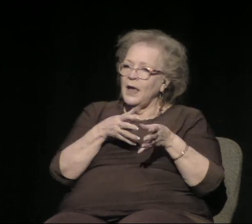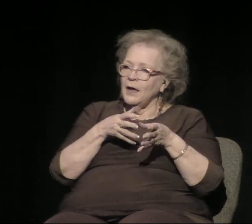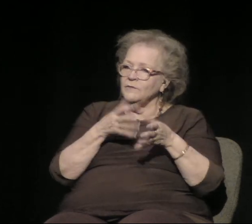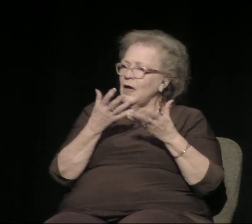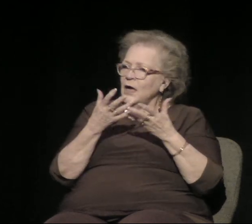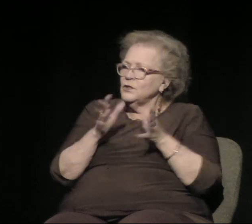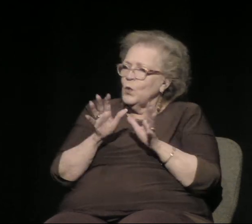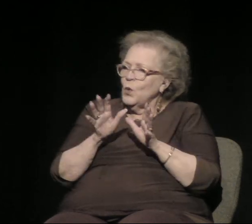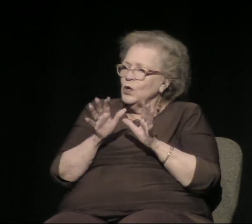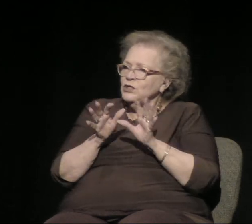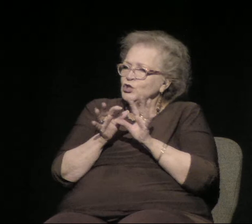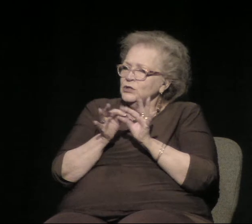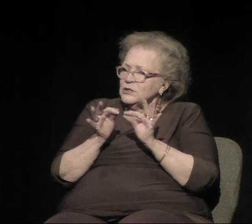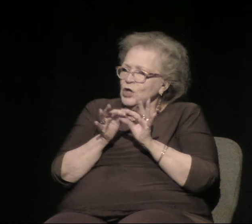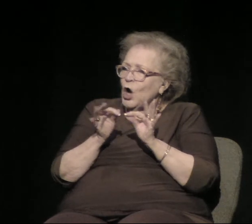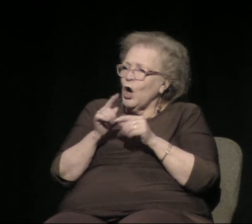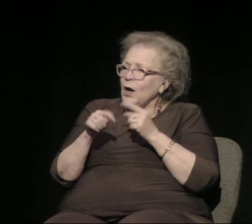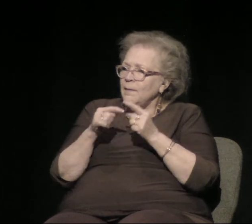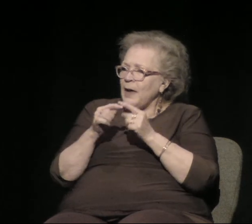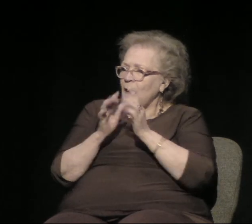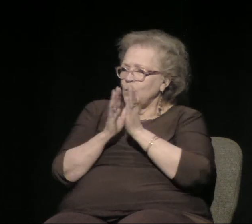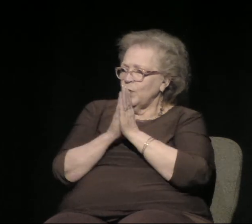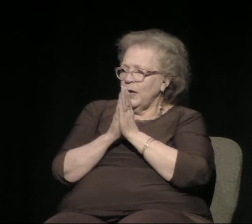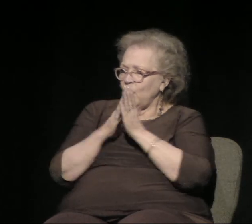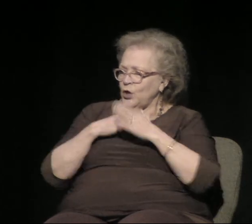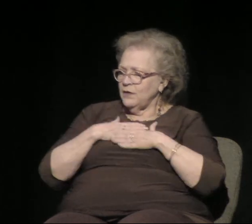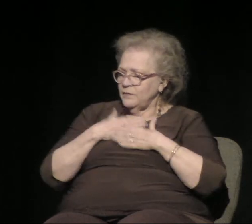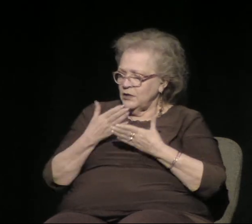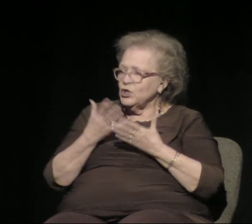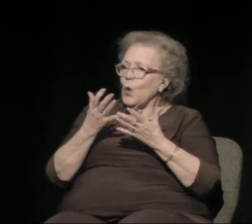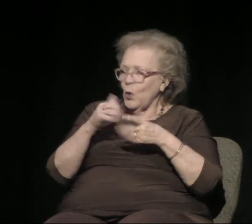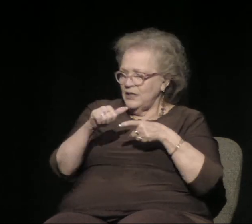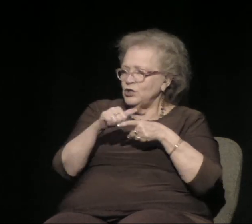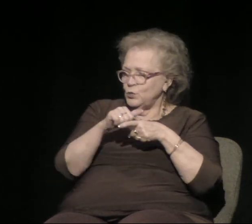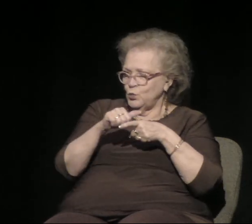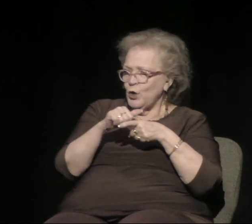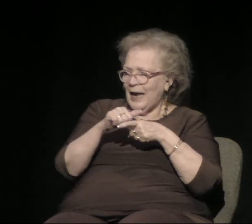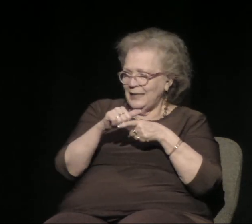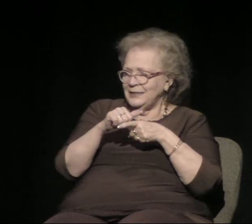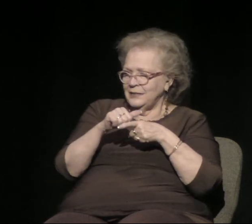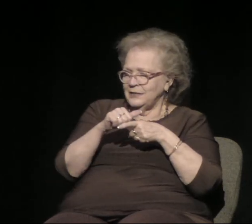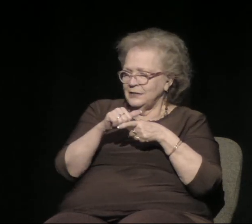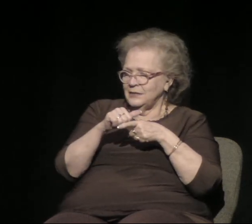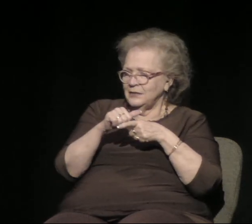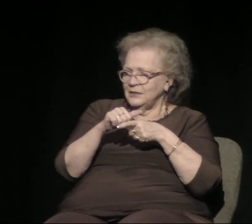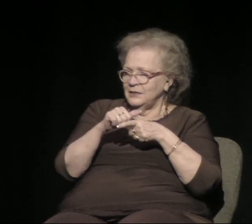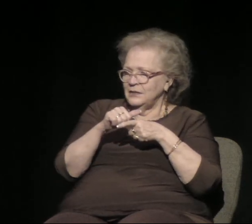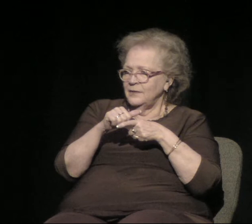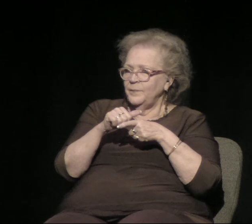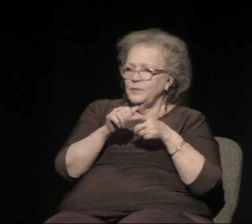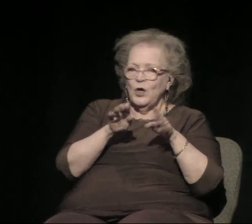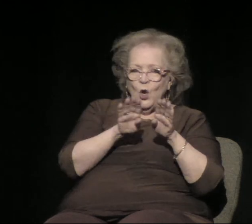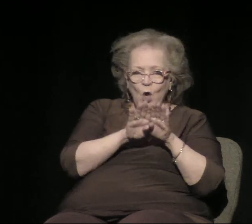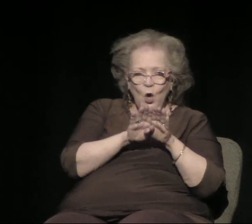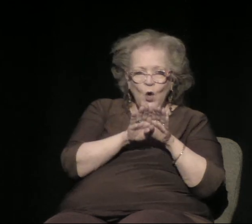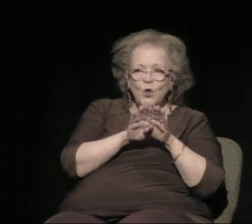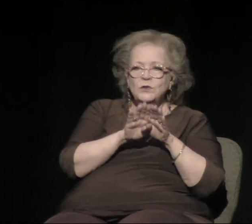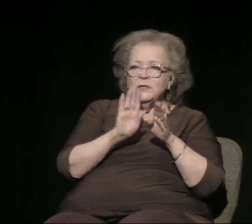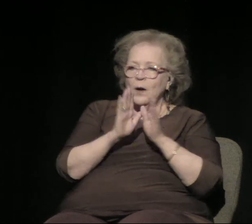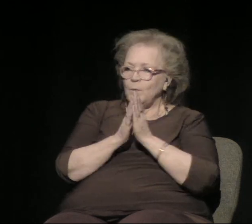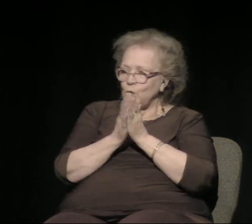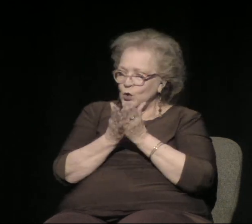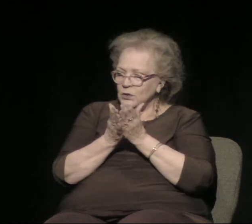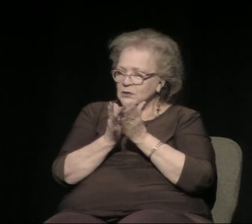I don't want to just talk about prayer and confession. I want us to practice it. So let's all close our notes in Bible.